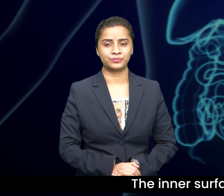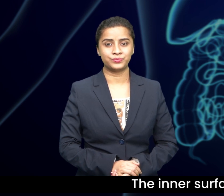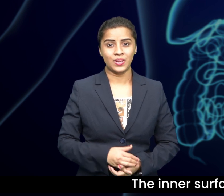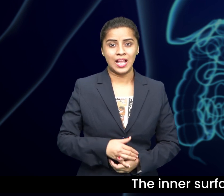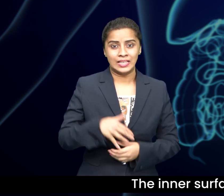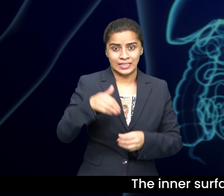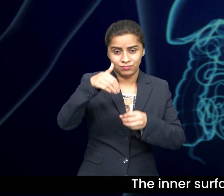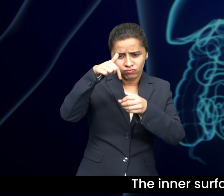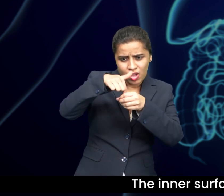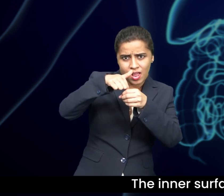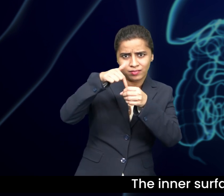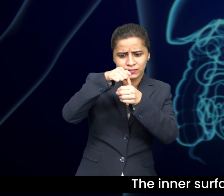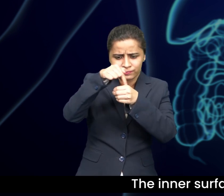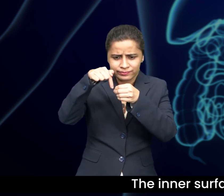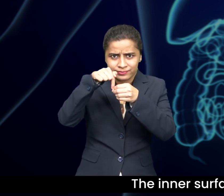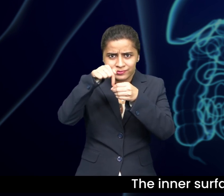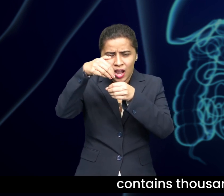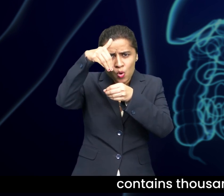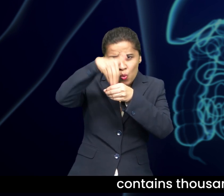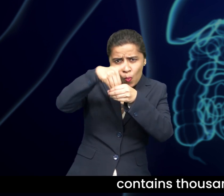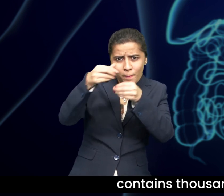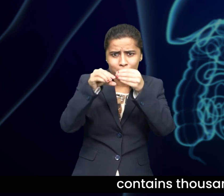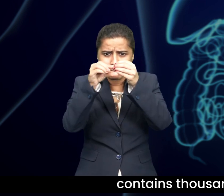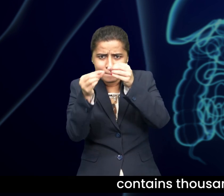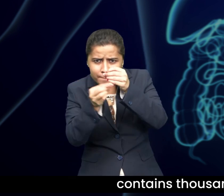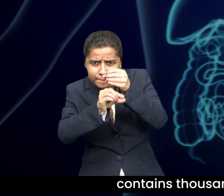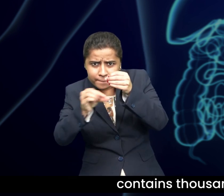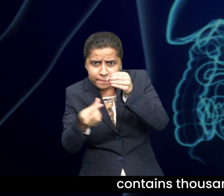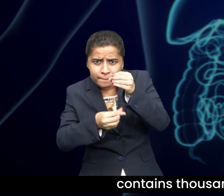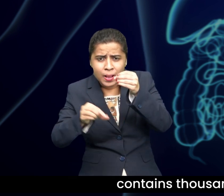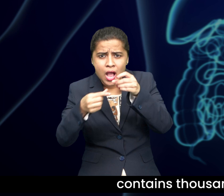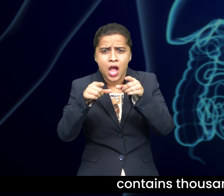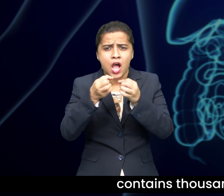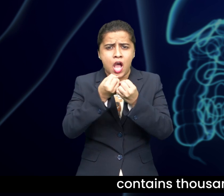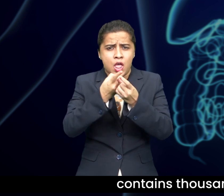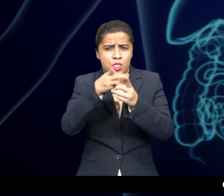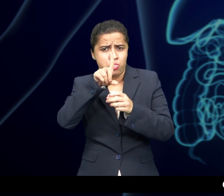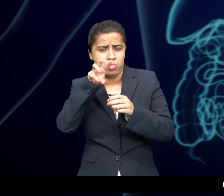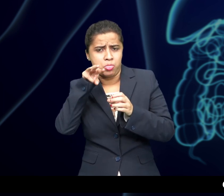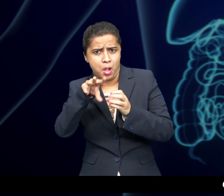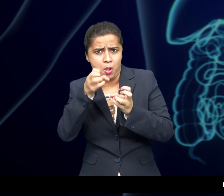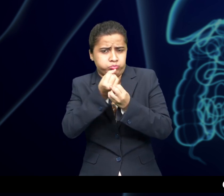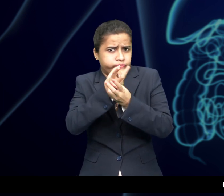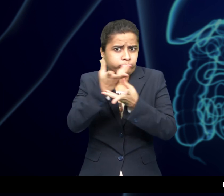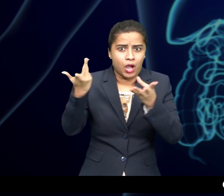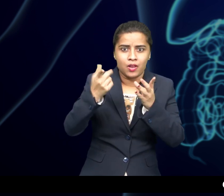The inner surface of the small intestine contains thousands of finger-like projections called